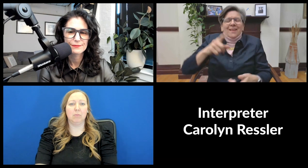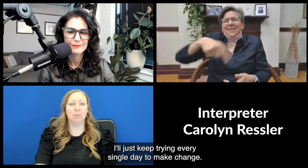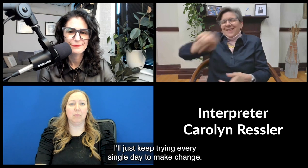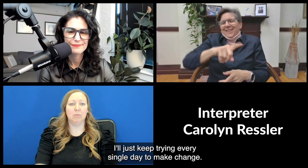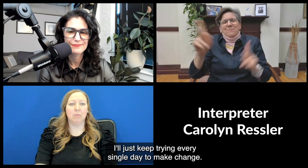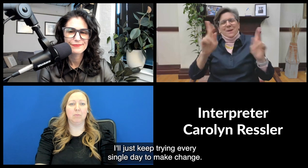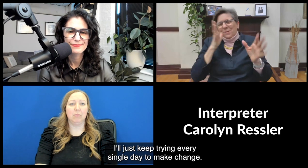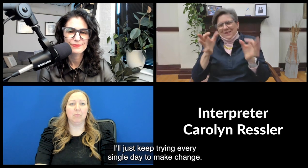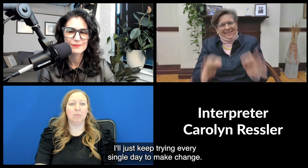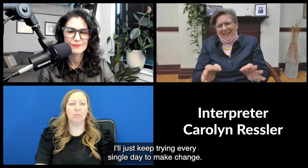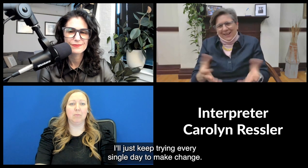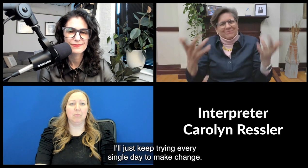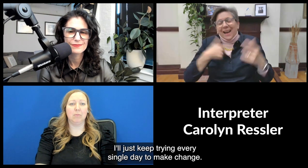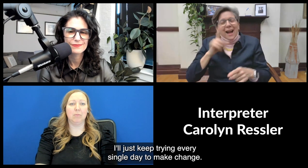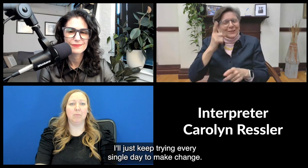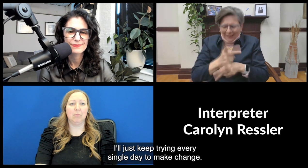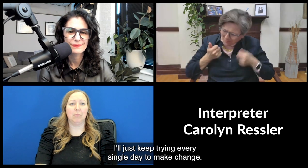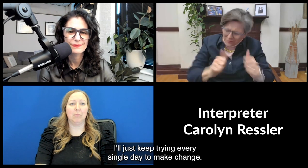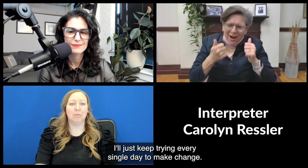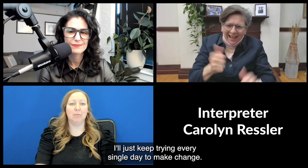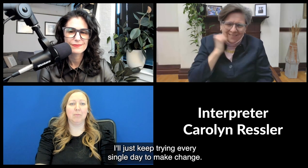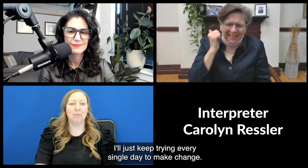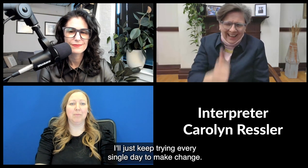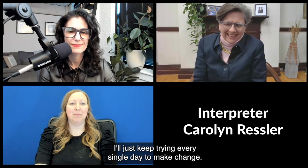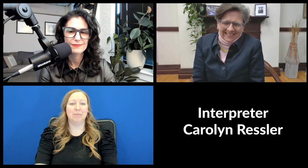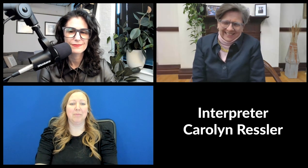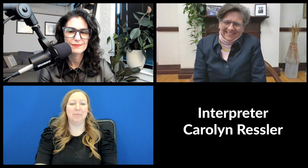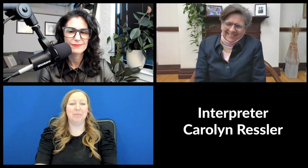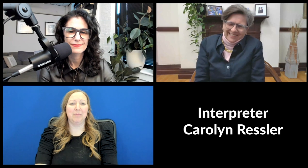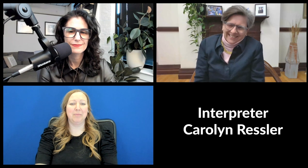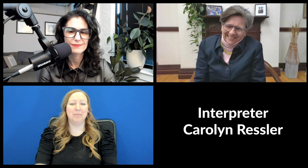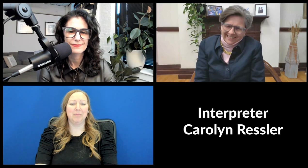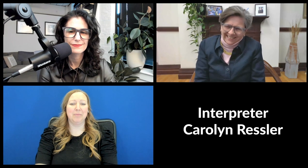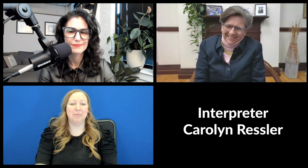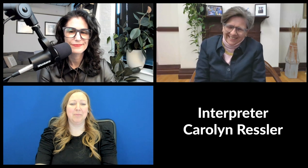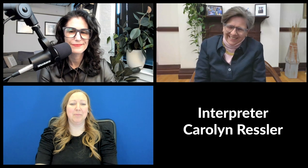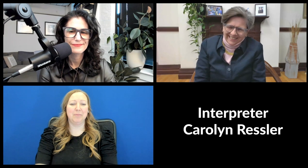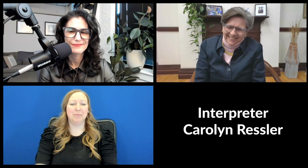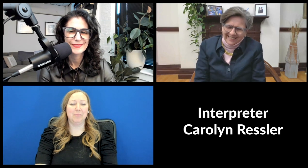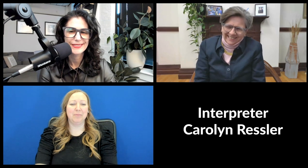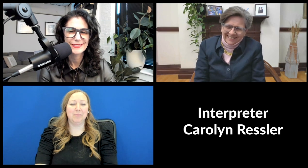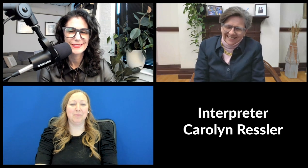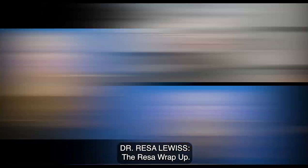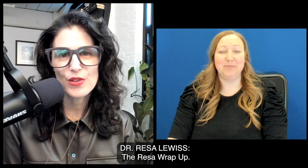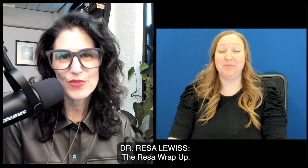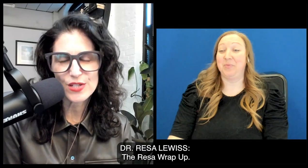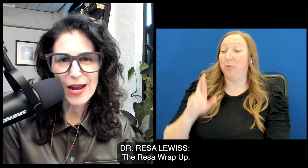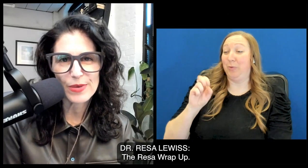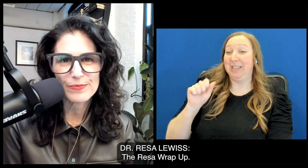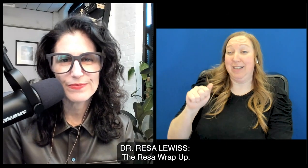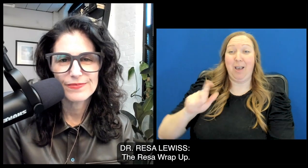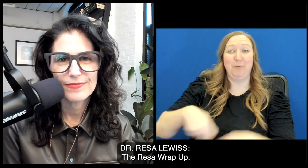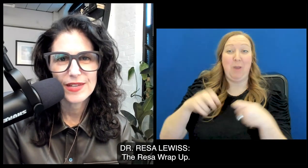and the impact that actually will have is left to be determined by others. I'll just keep trying every single day to make change. The